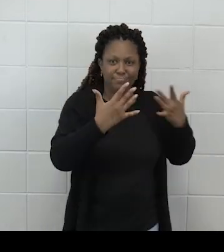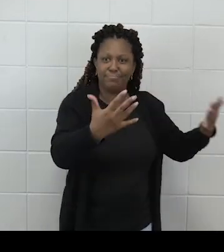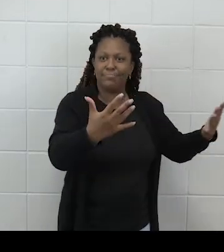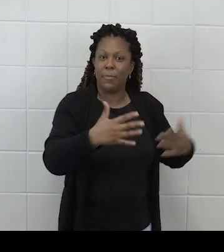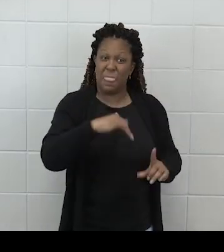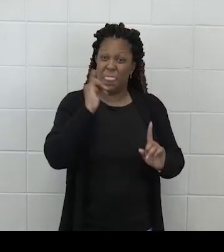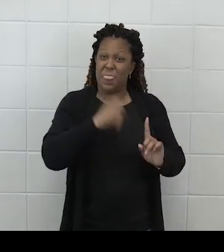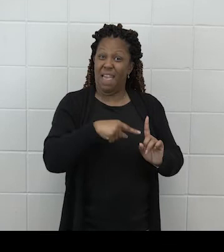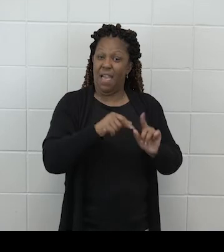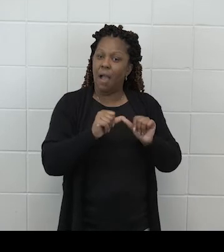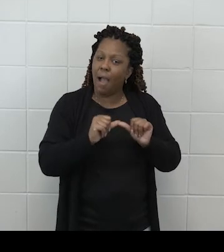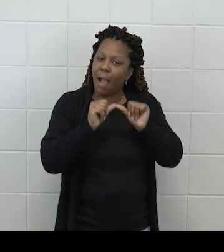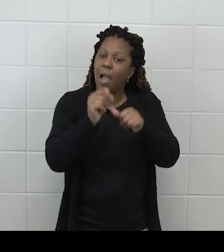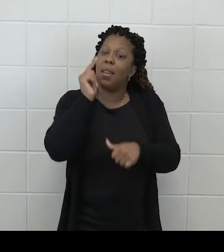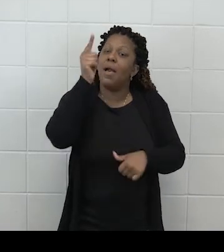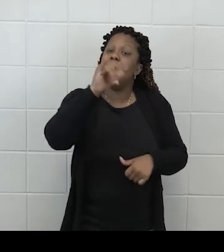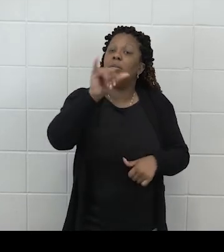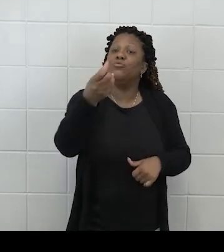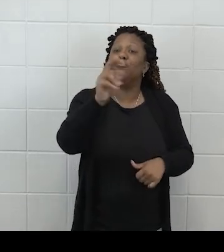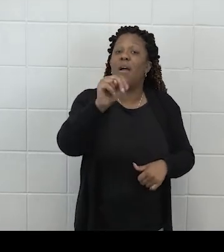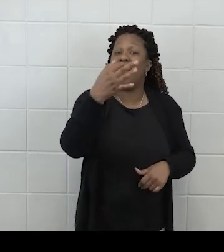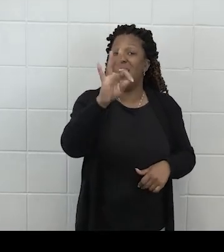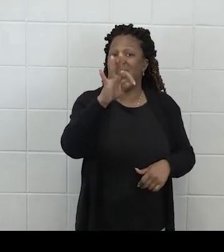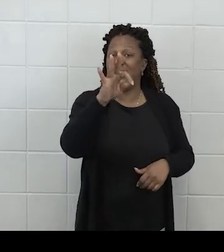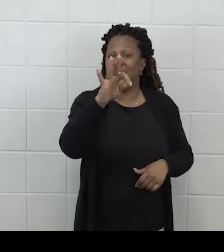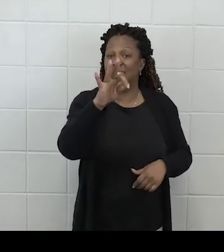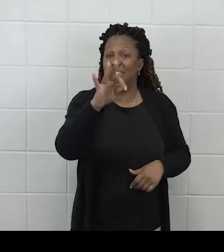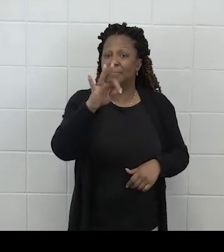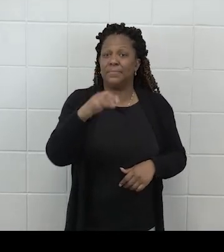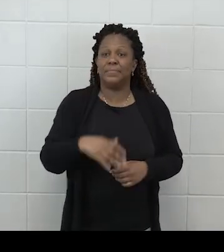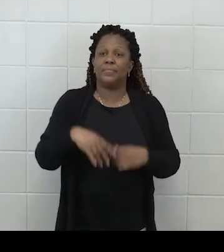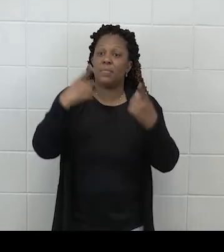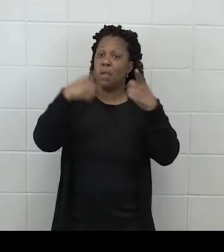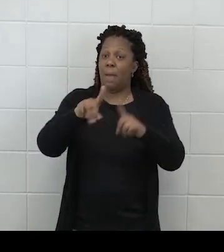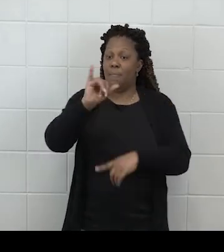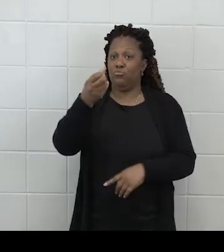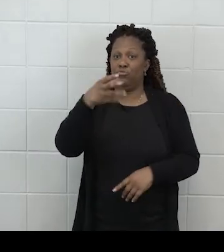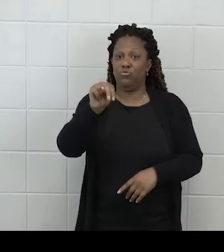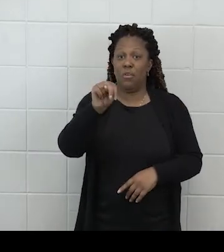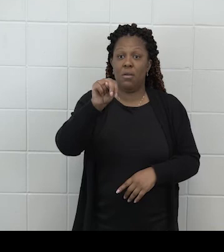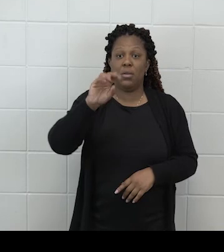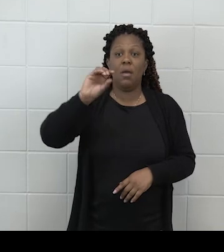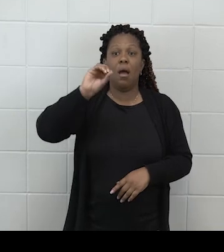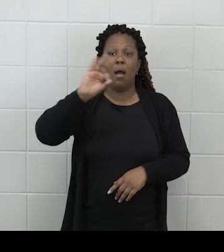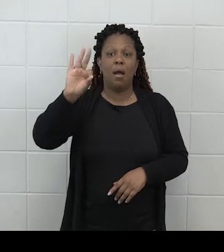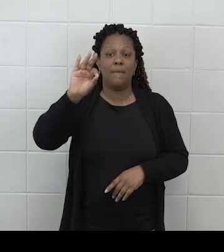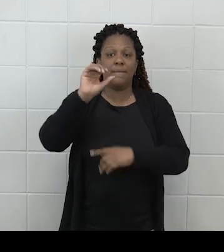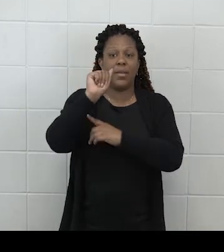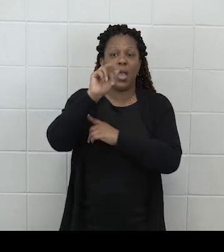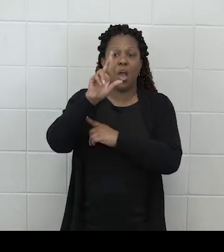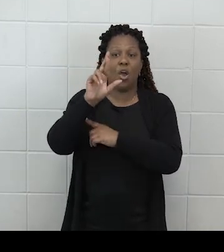Joseph of Arimathea, another Pharisee and secret disciple who came out of hiding to bury Jesus. They risked